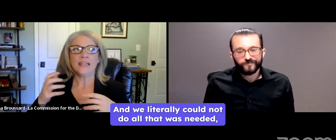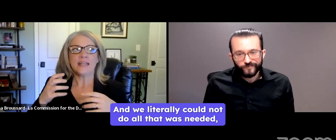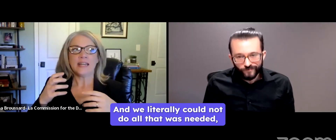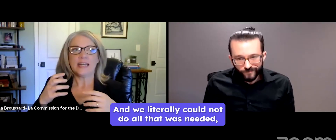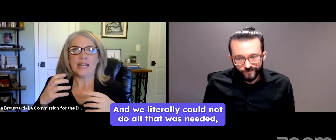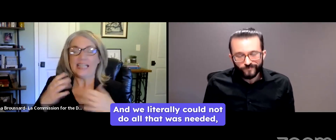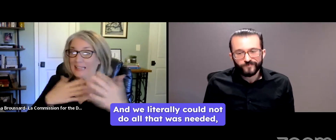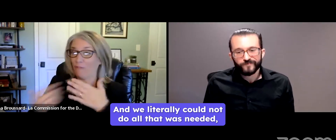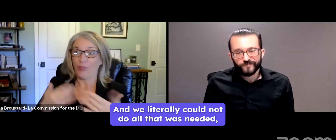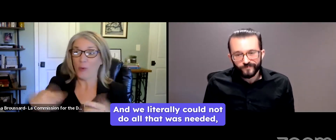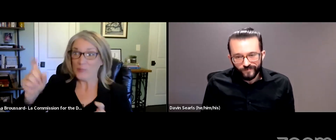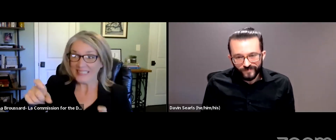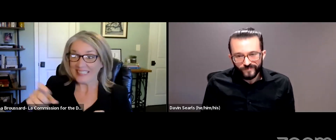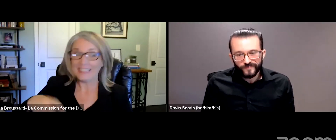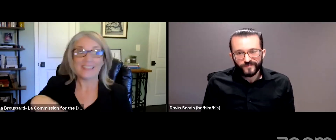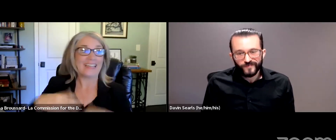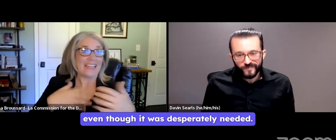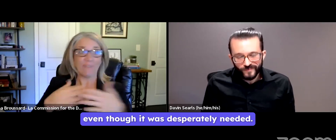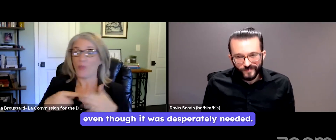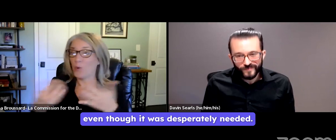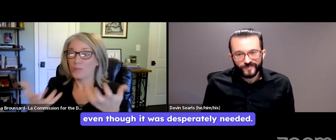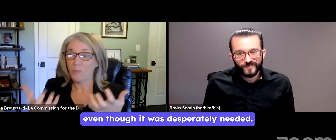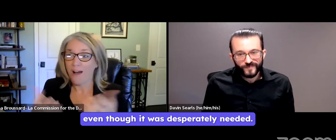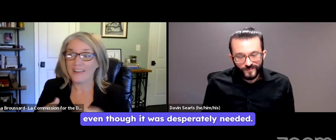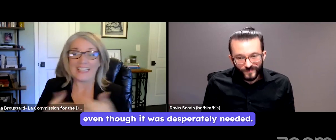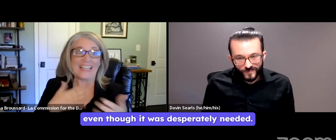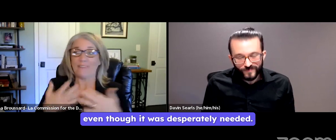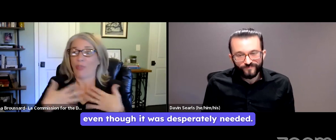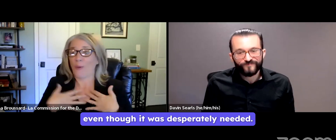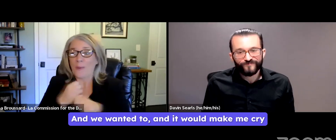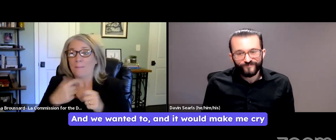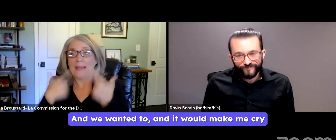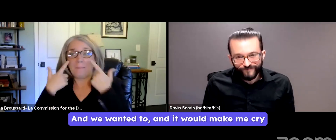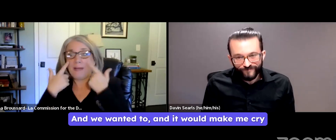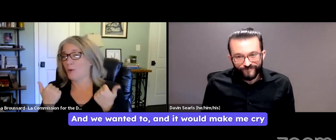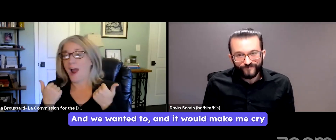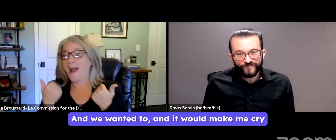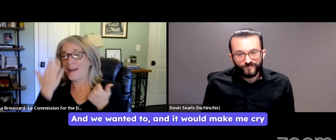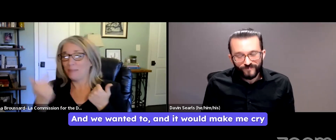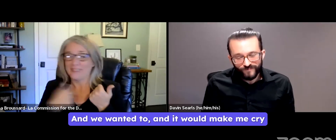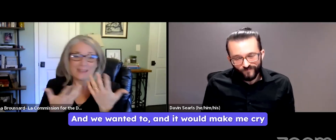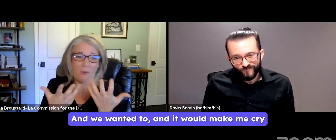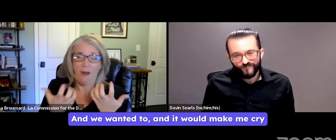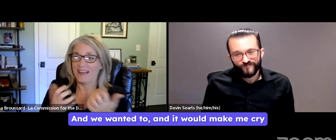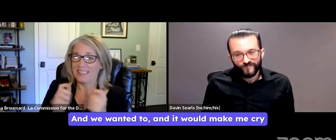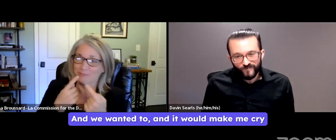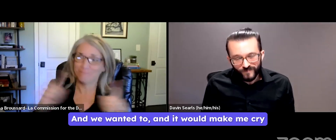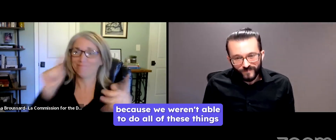do all that was needed, even though it was desperately needed and we wanted to, and it would make me cry because